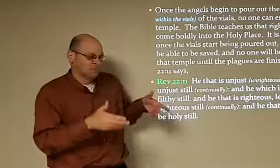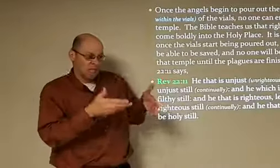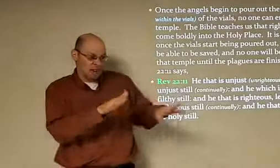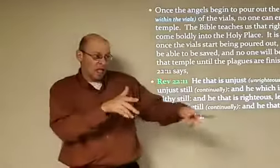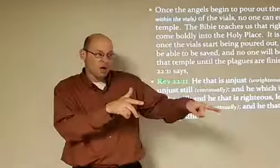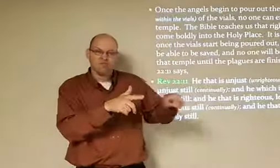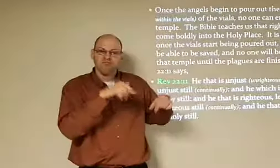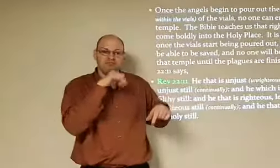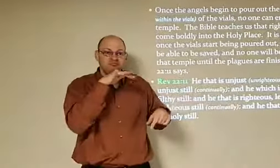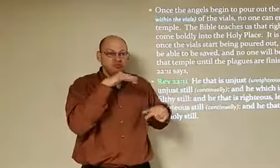filthy still.